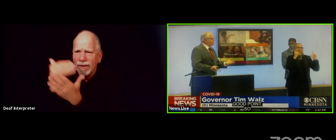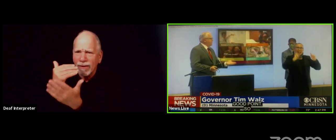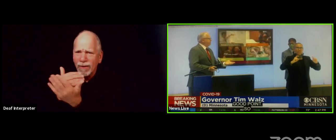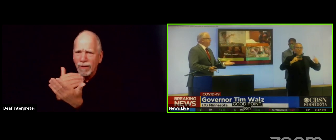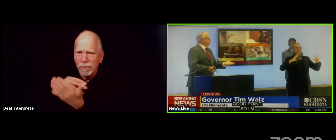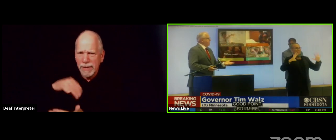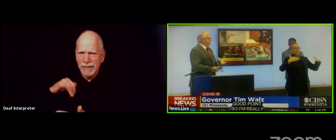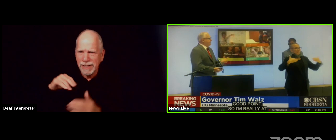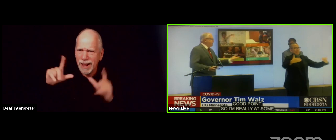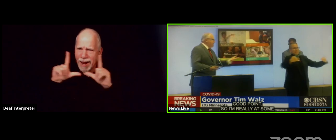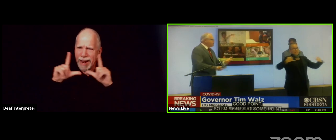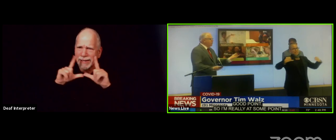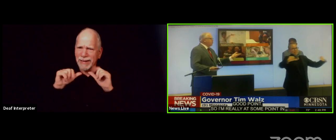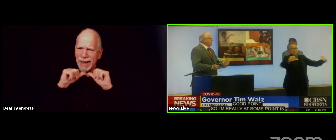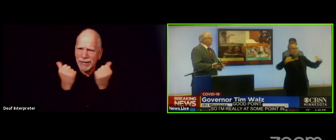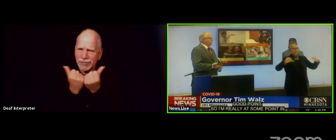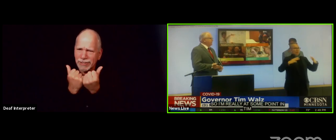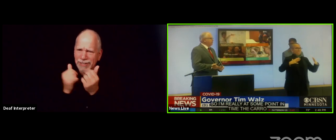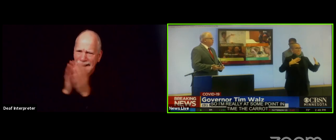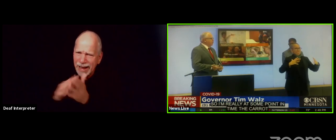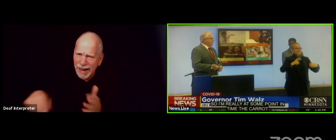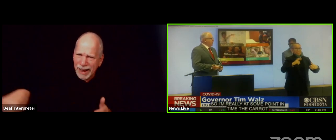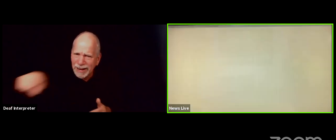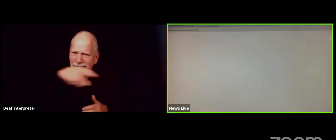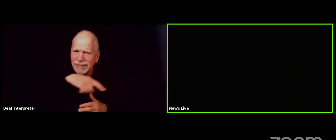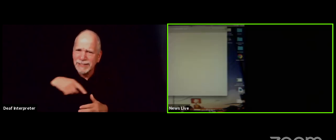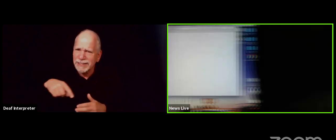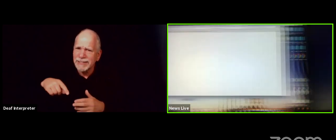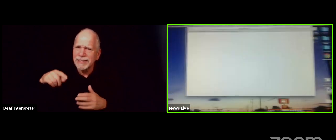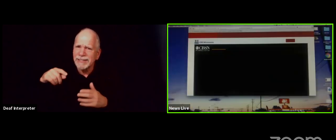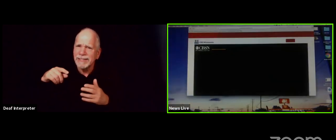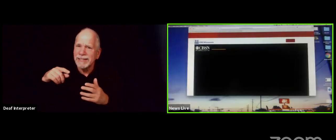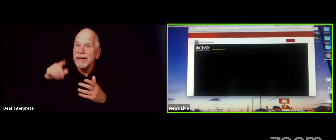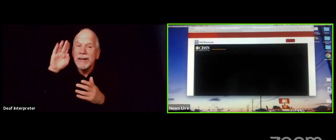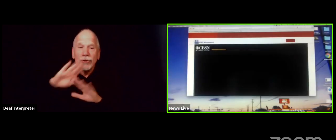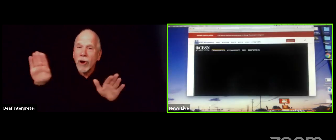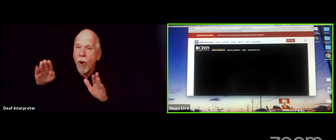to stop this thing. And I think that's what we're trying to get to.